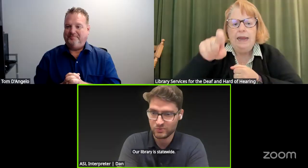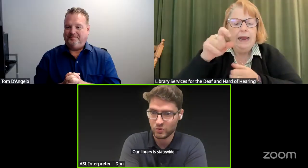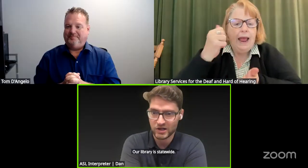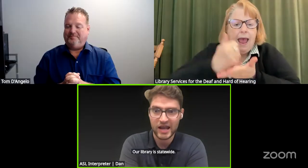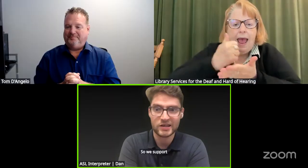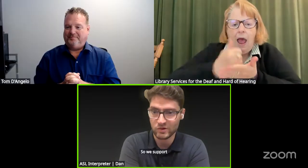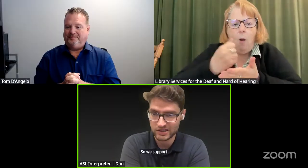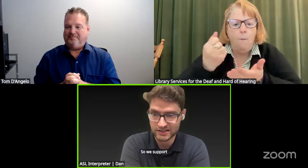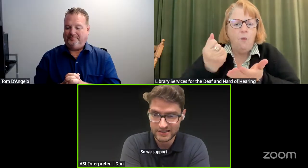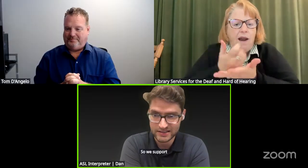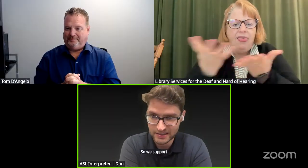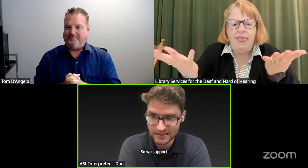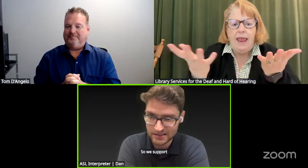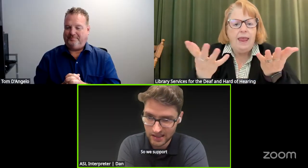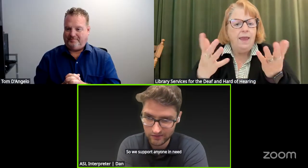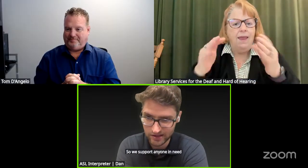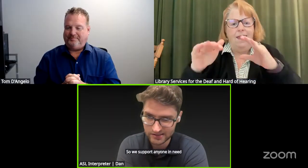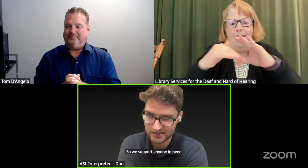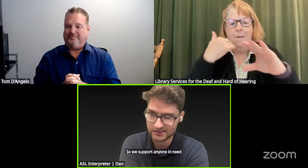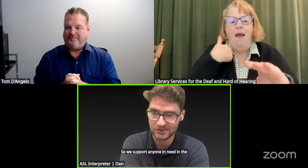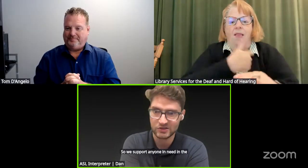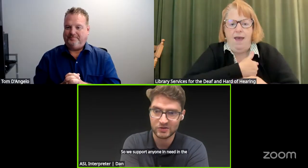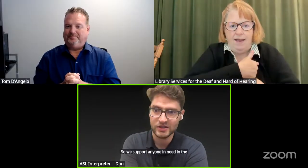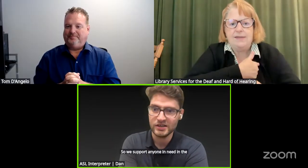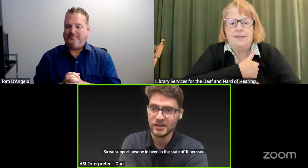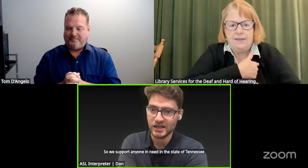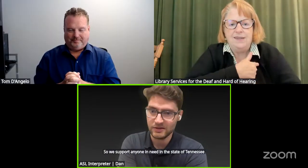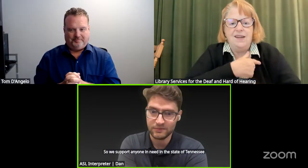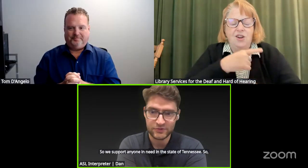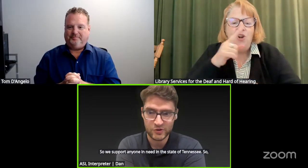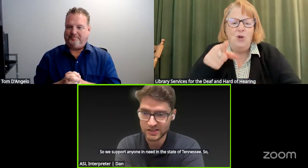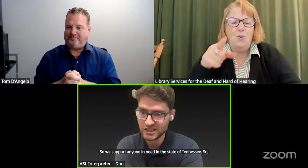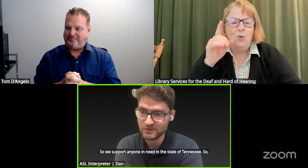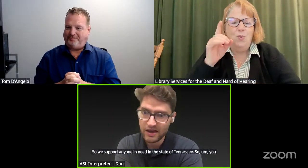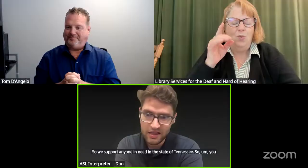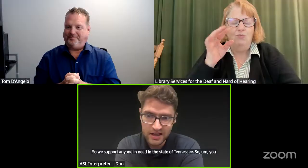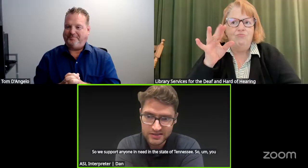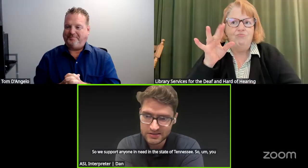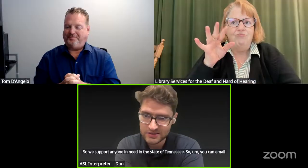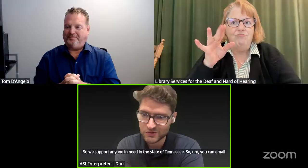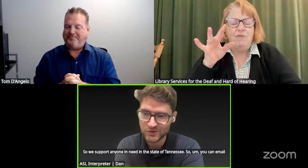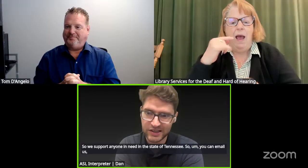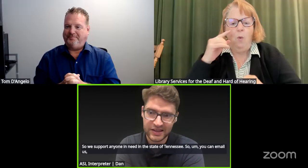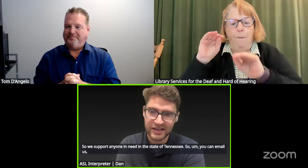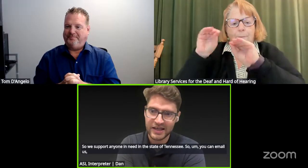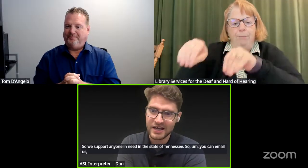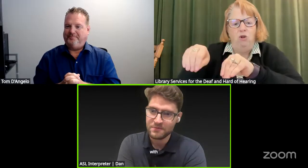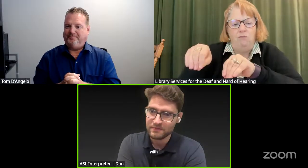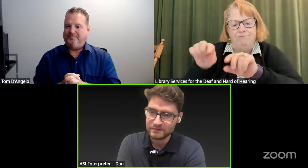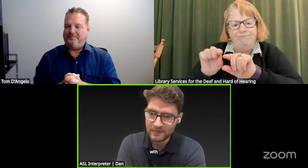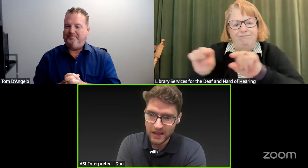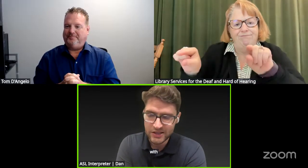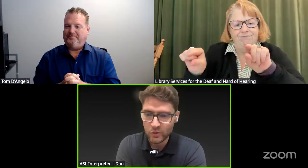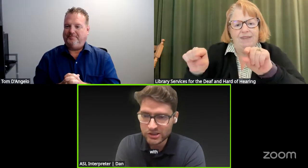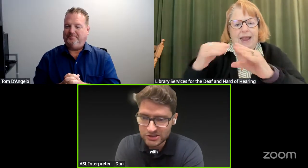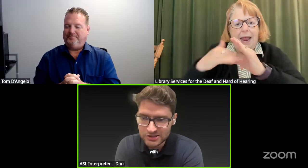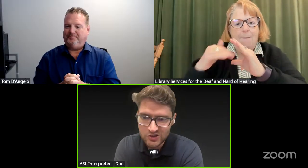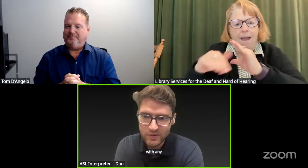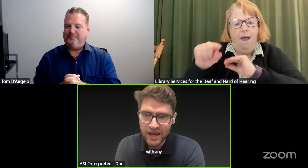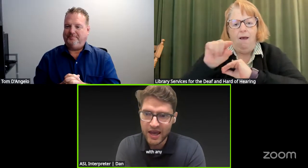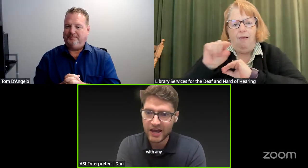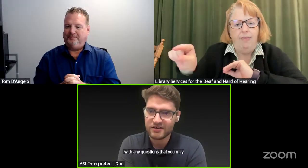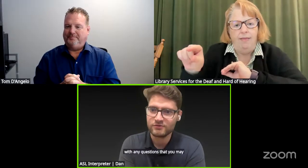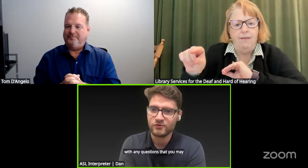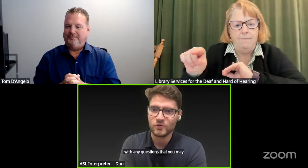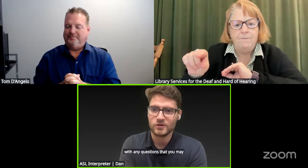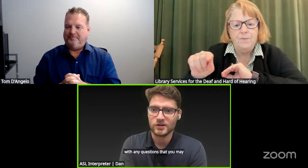we support anyone in need in the state of Tennessee. So you can email us with any questions that